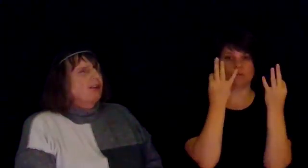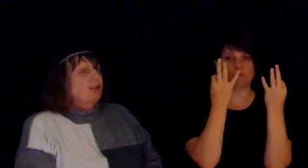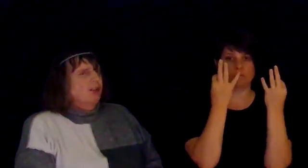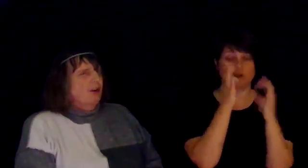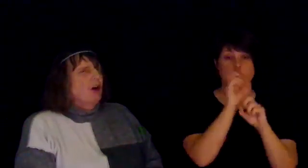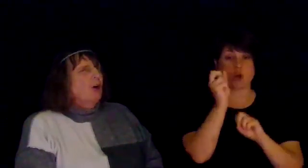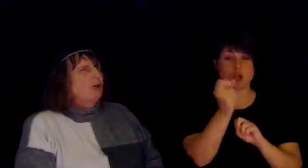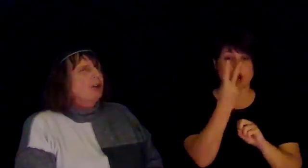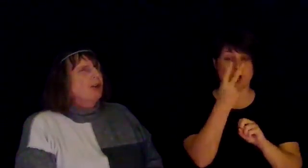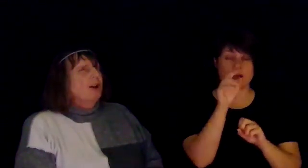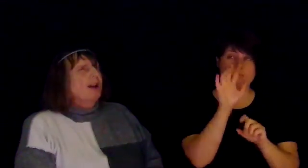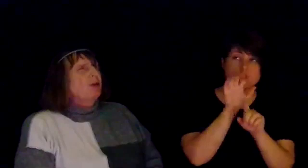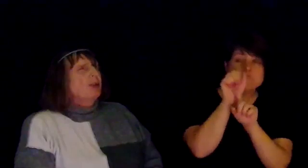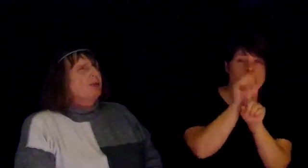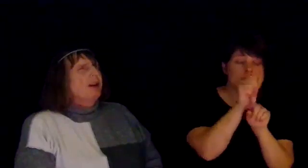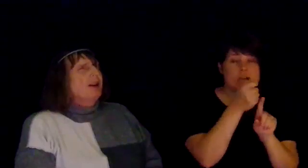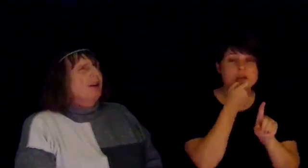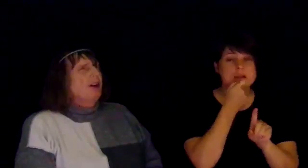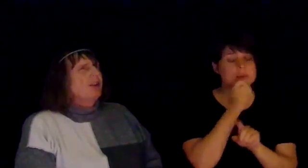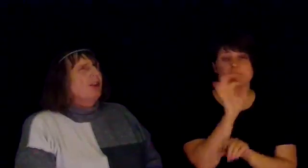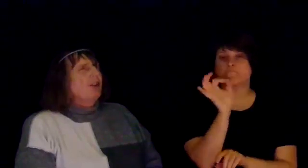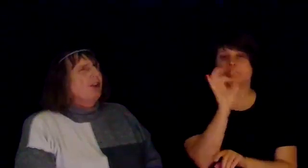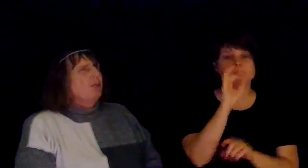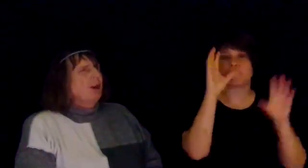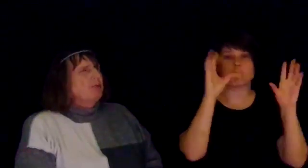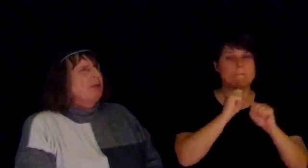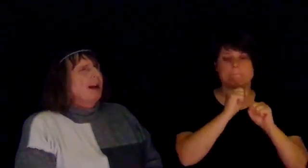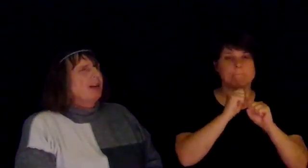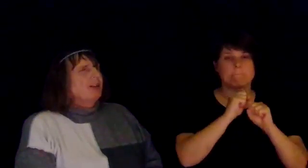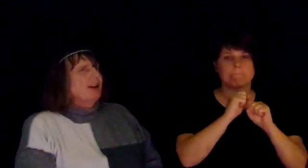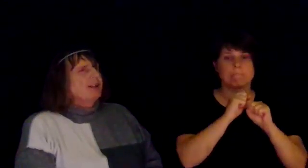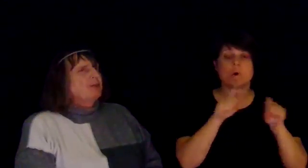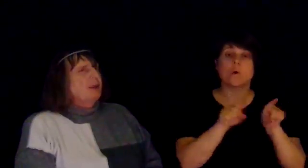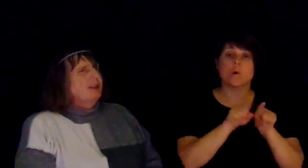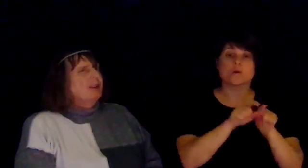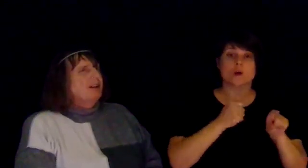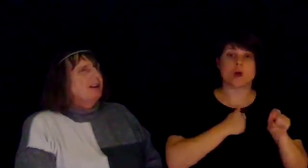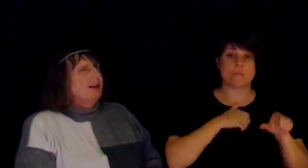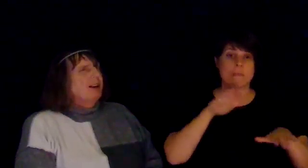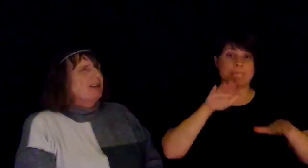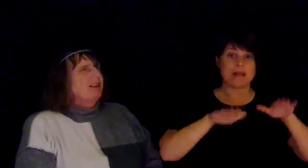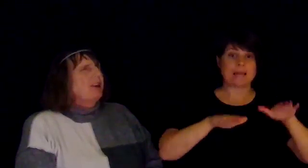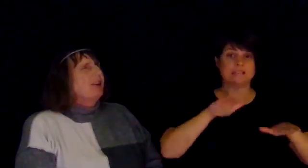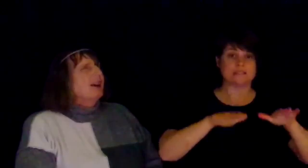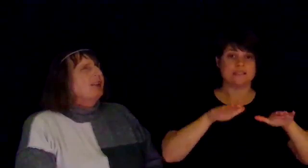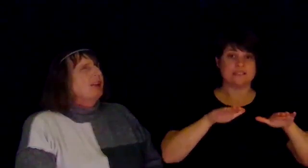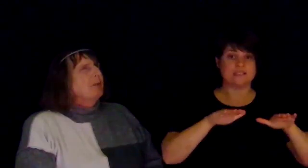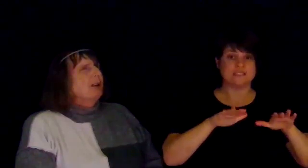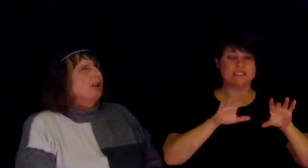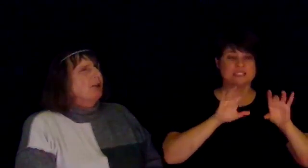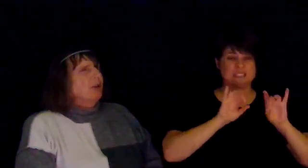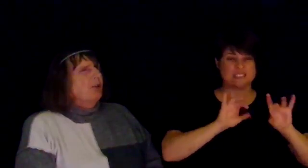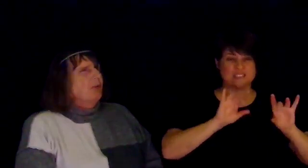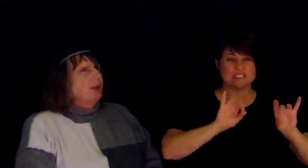light perception. Also, it was recognised that my balance has been